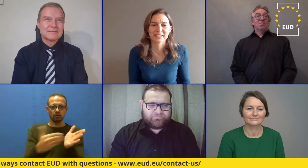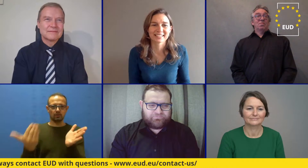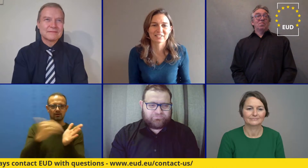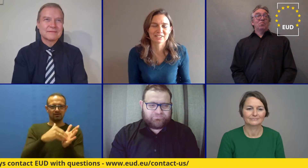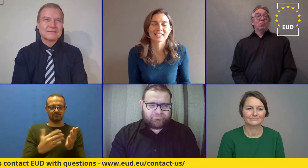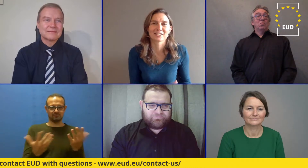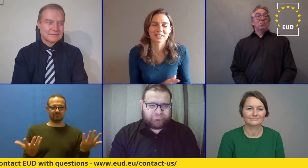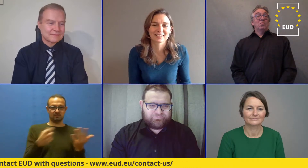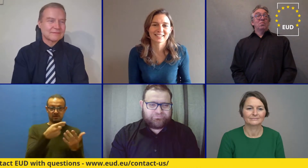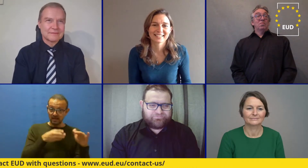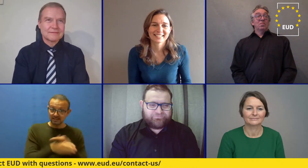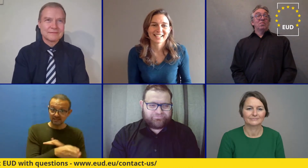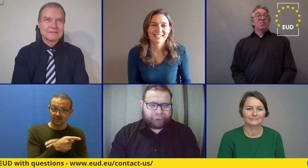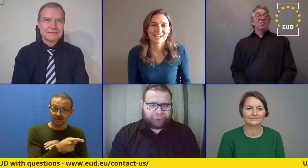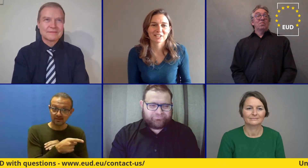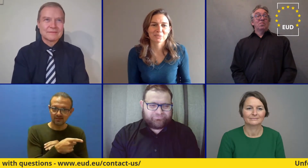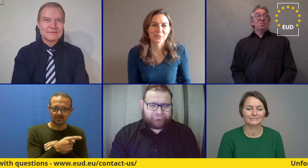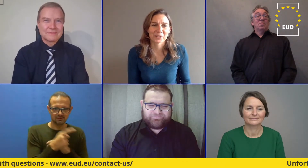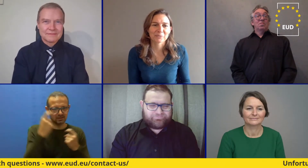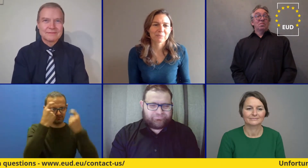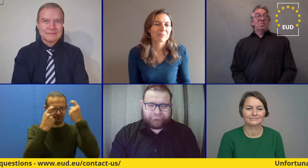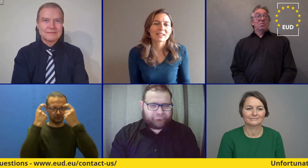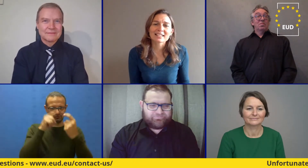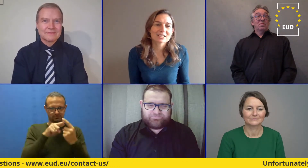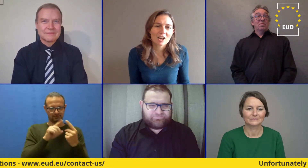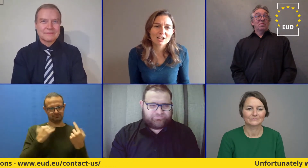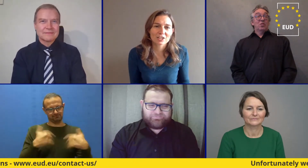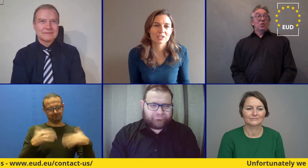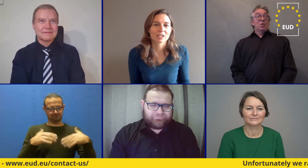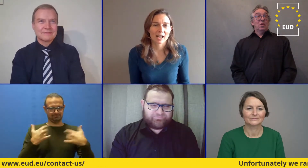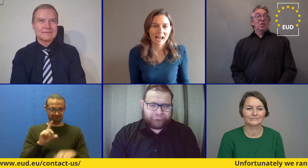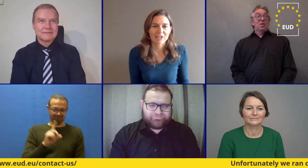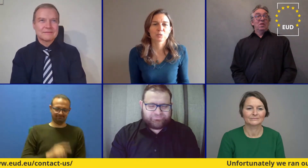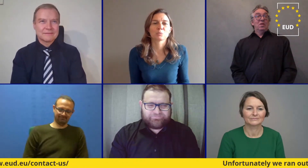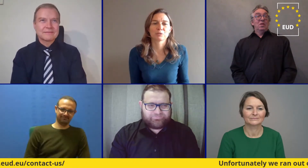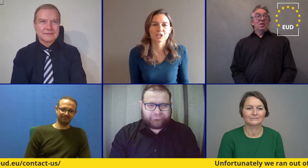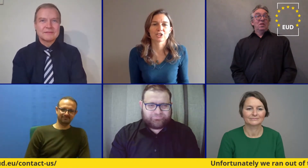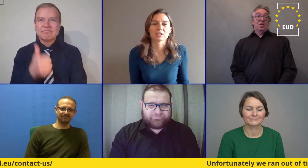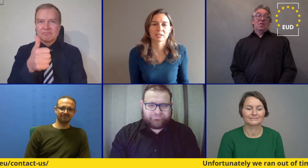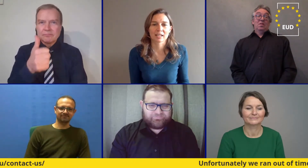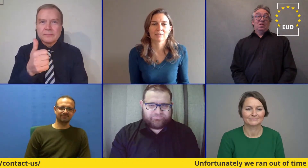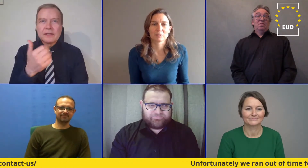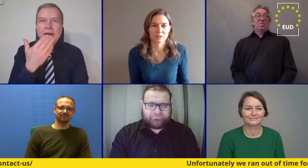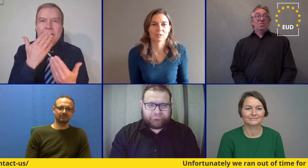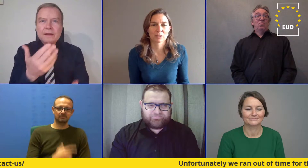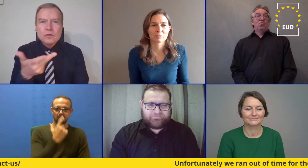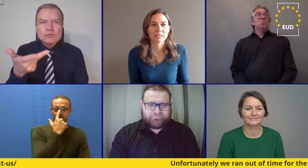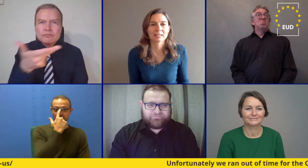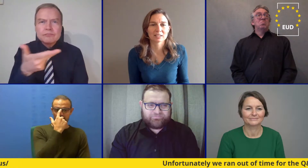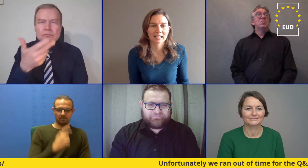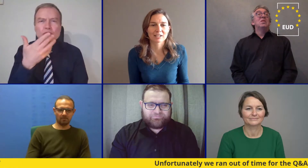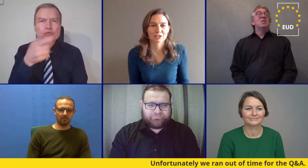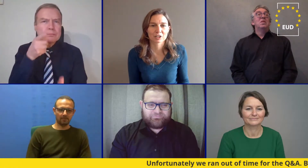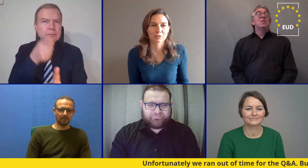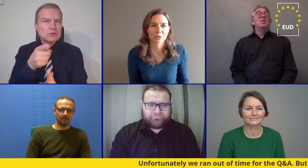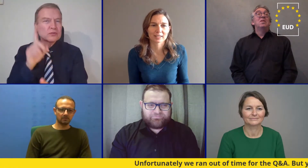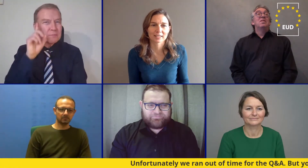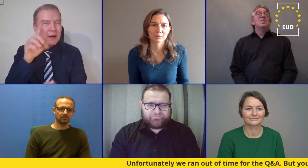morning, or 9 in the morning. That's not actual provisions and meeting the standards for